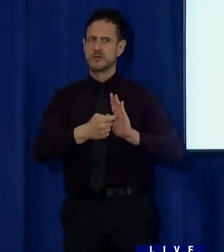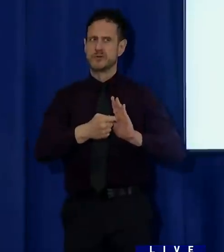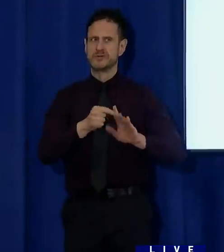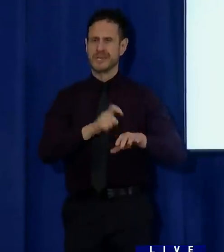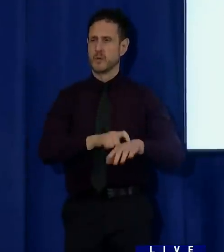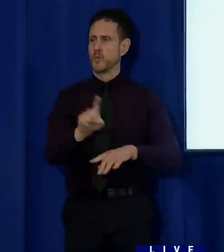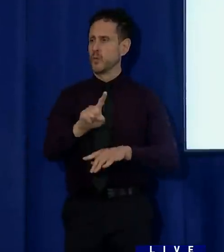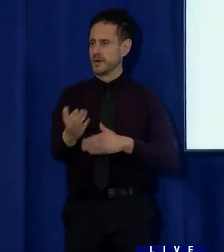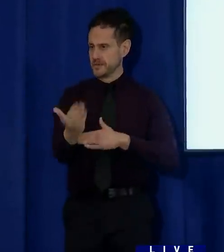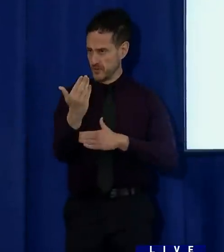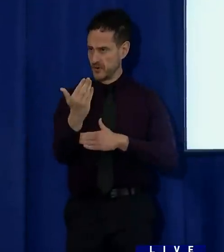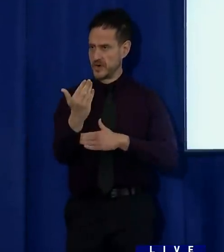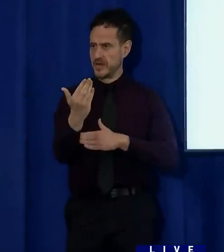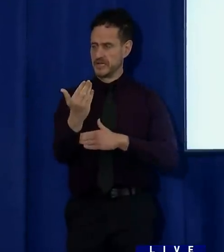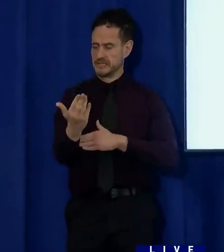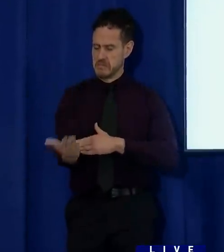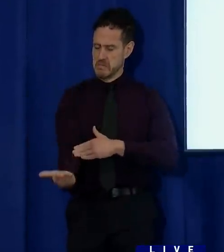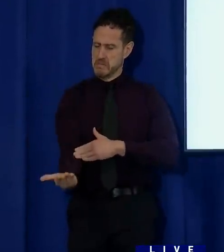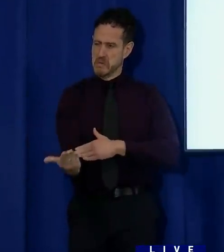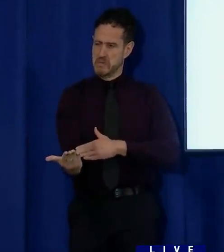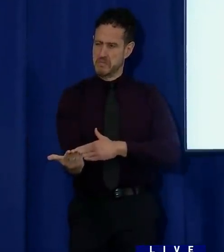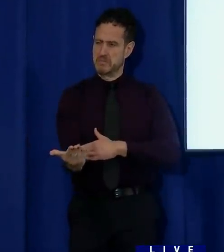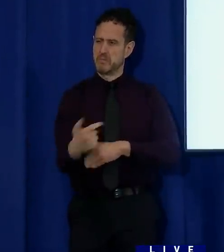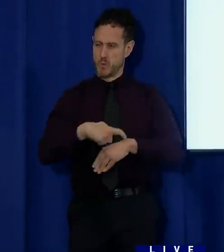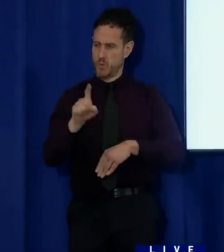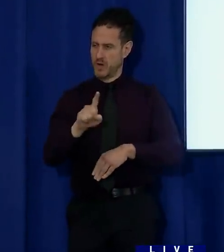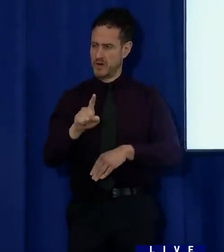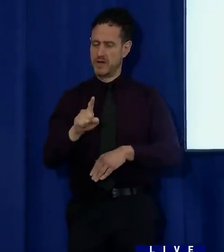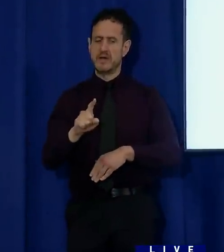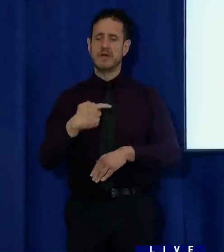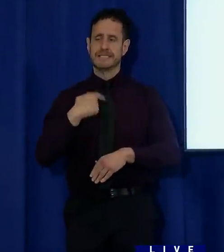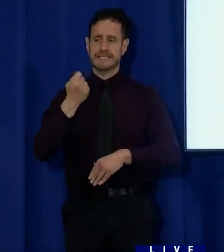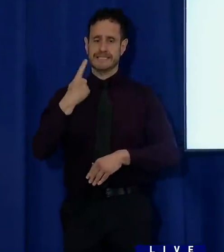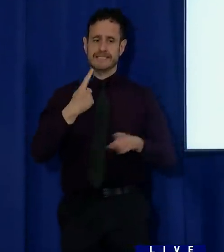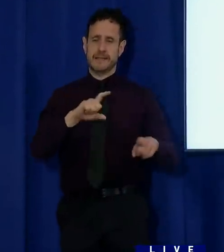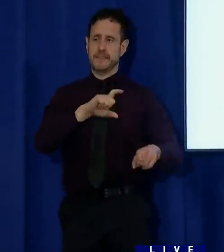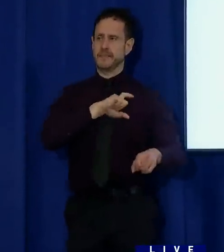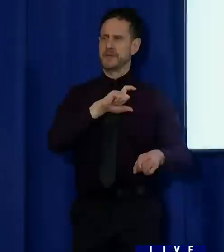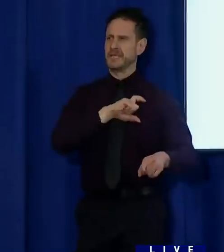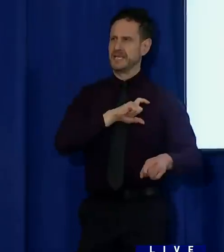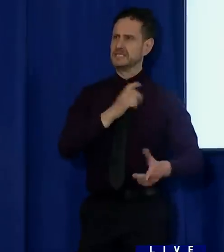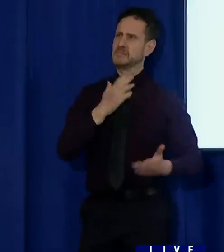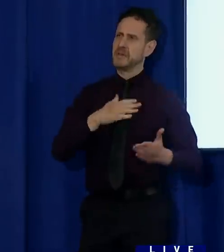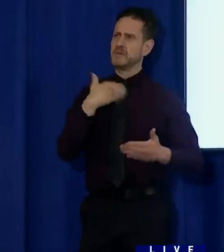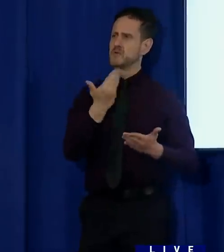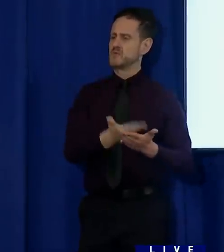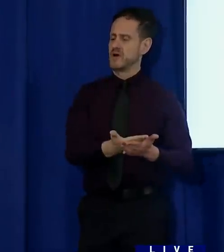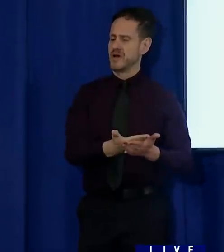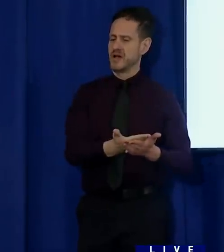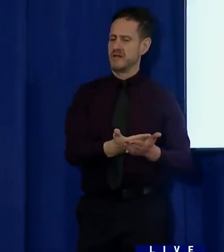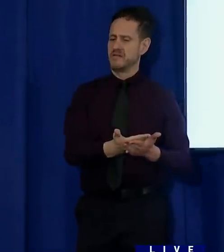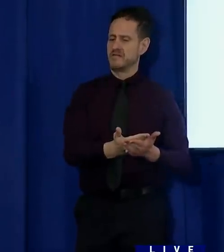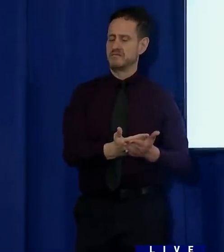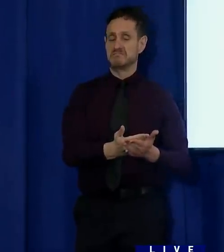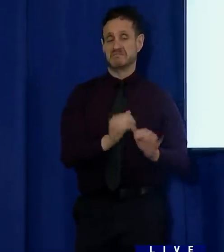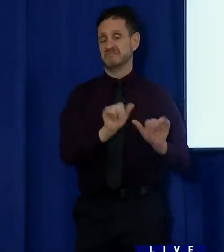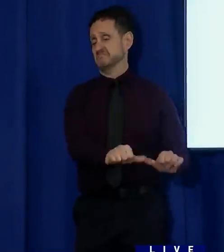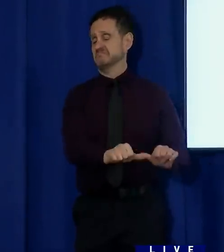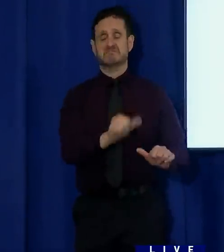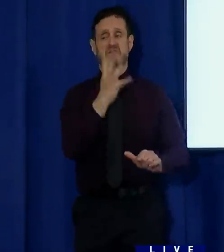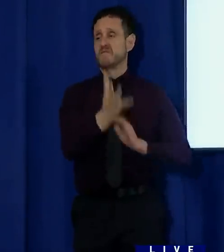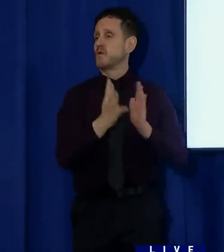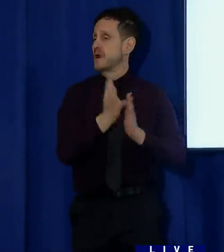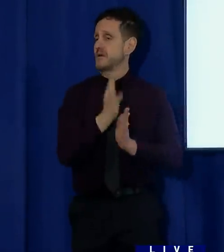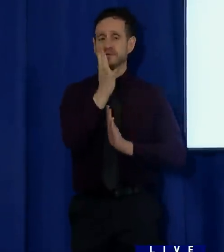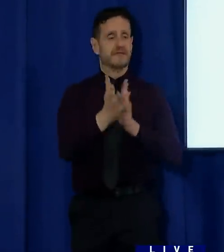a.m. And my understanding is that the officers were there 4 or 5 hours, possibly longer. And you'll